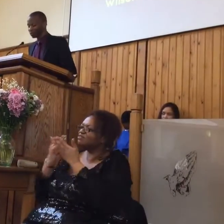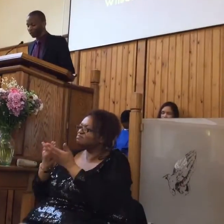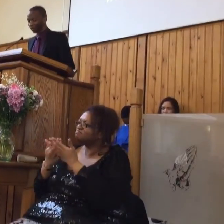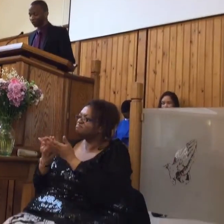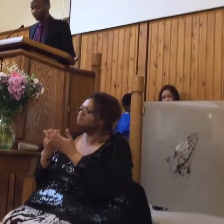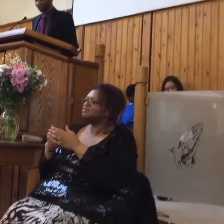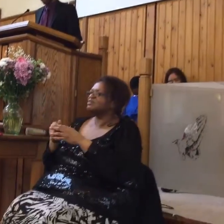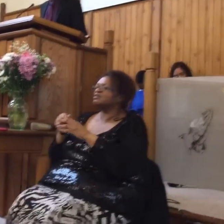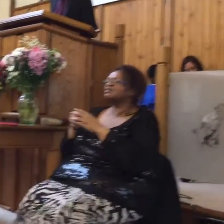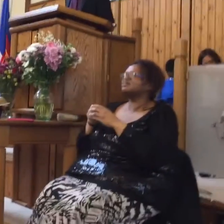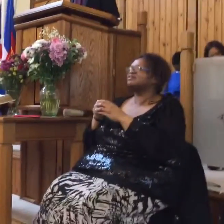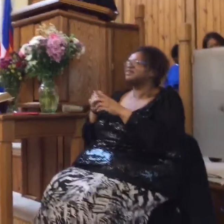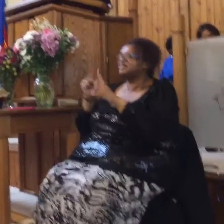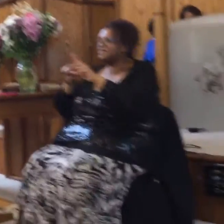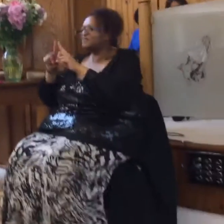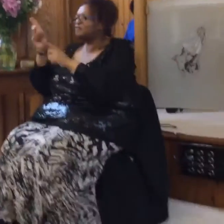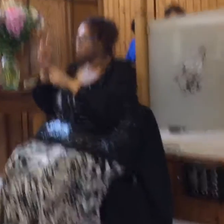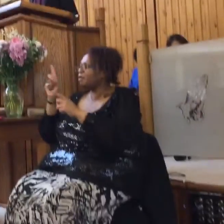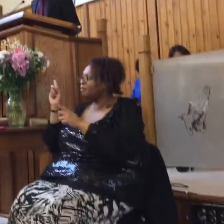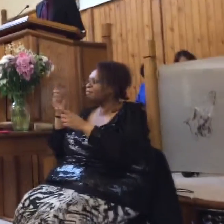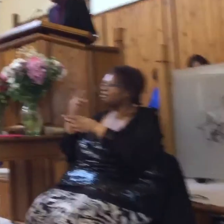was a junior.